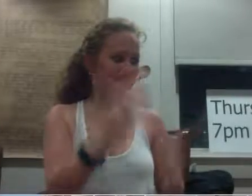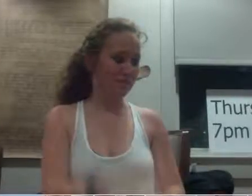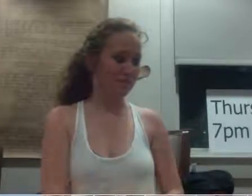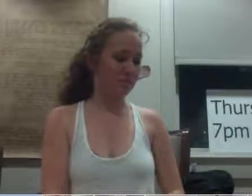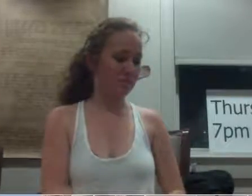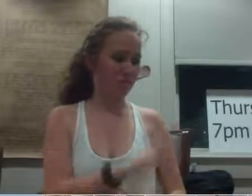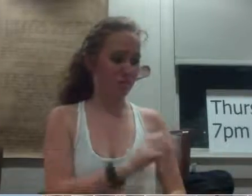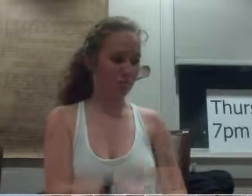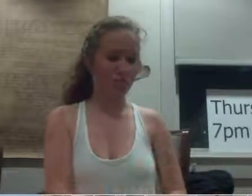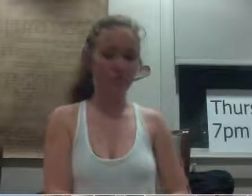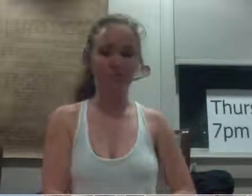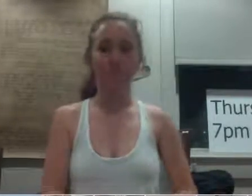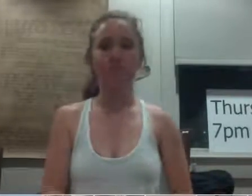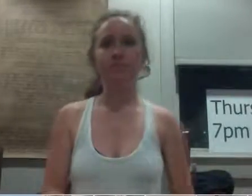charge $10 for that cup.